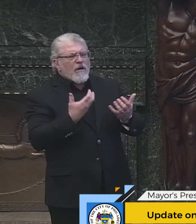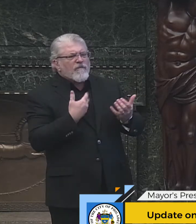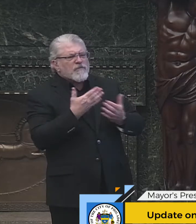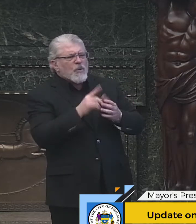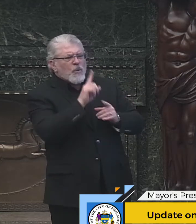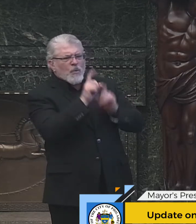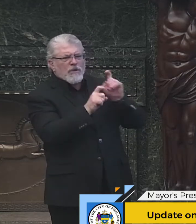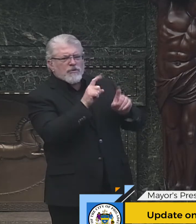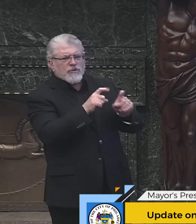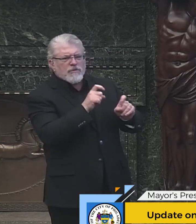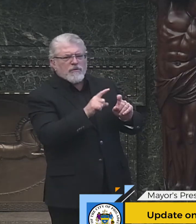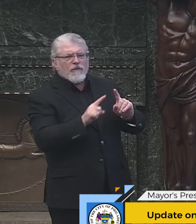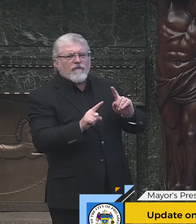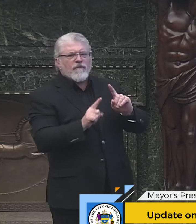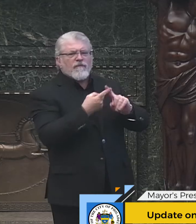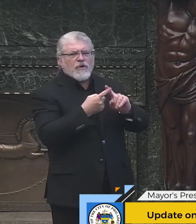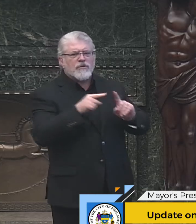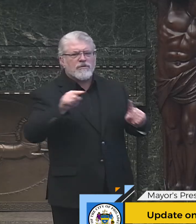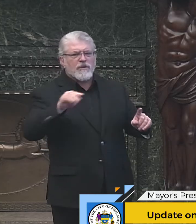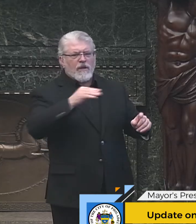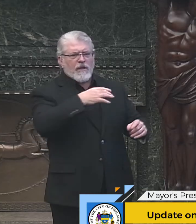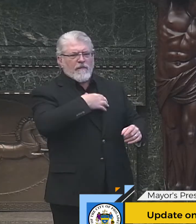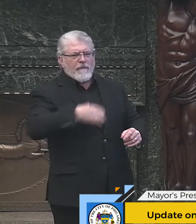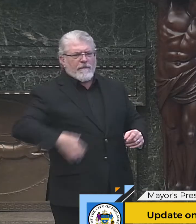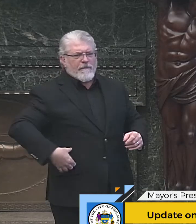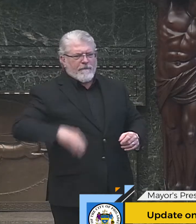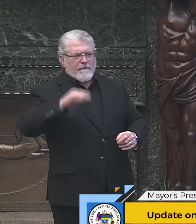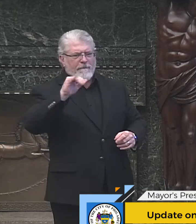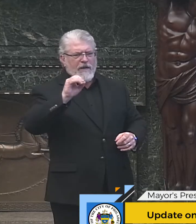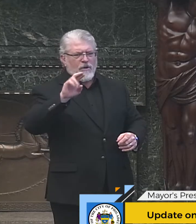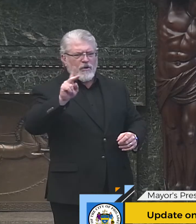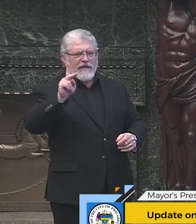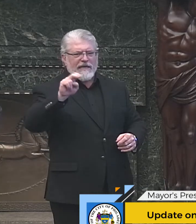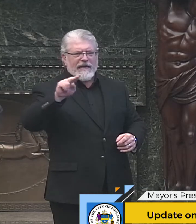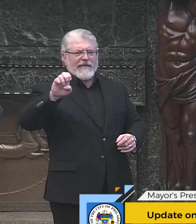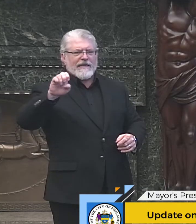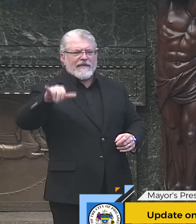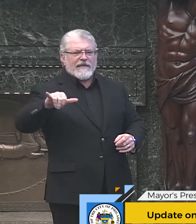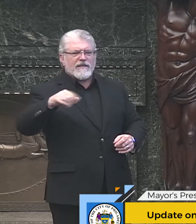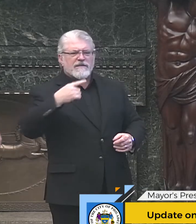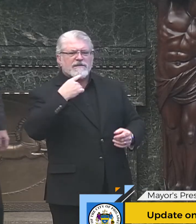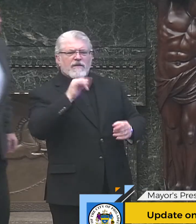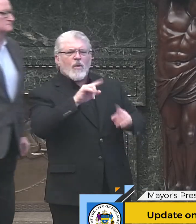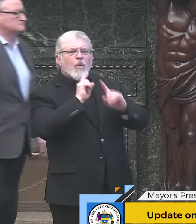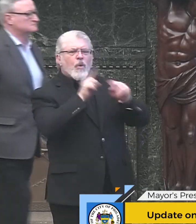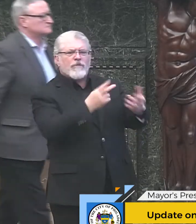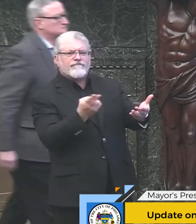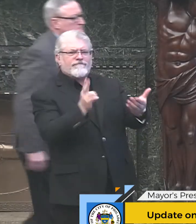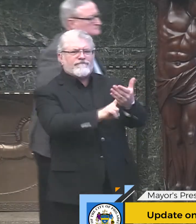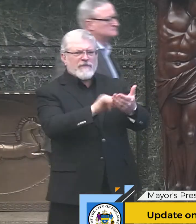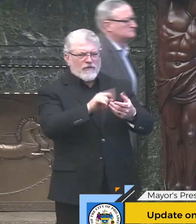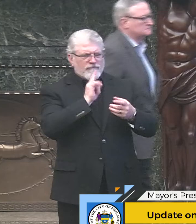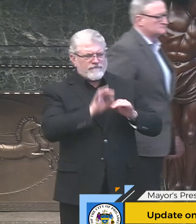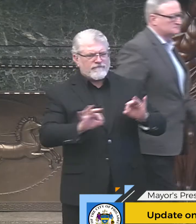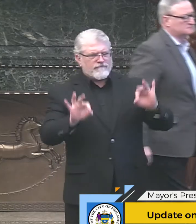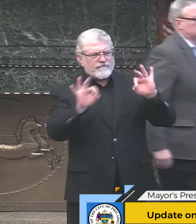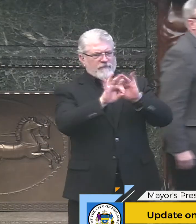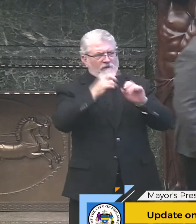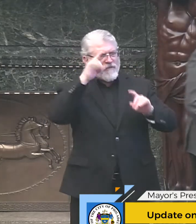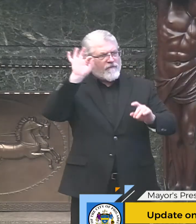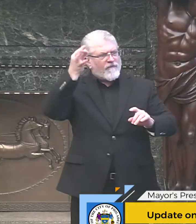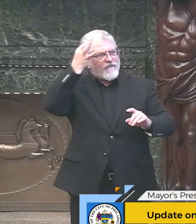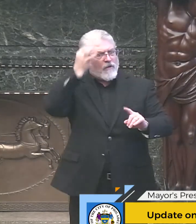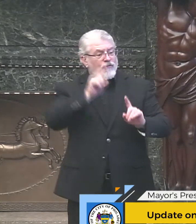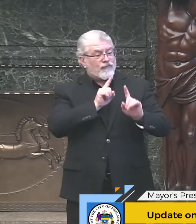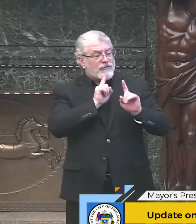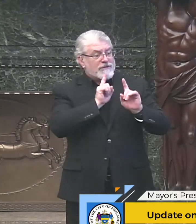Mayor Kenny, with the letter you signed, you had some critical remarks for the federal response. You had